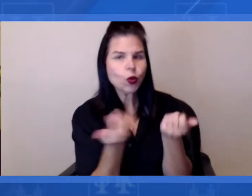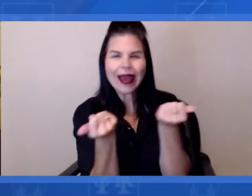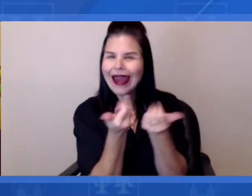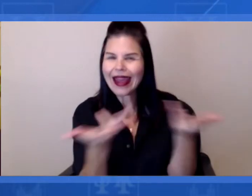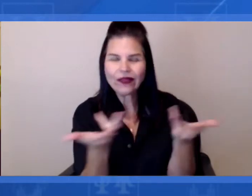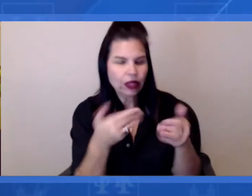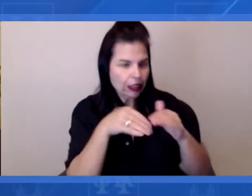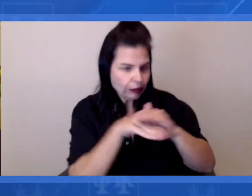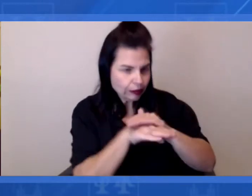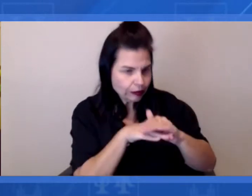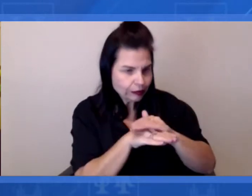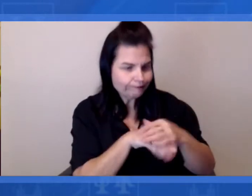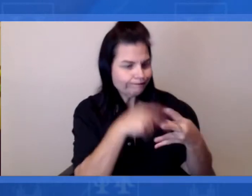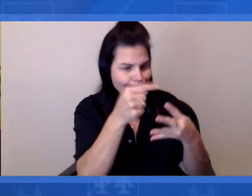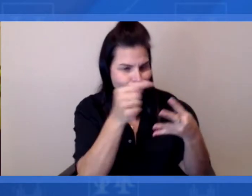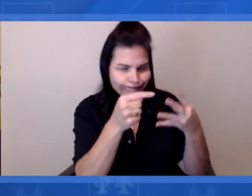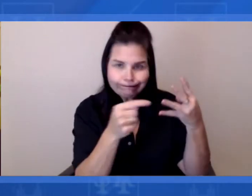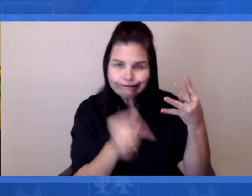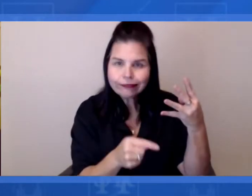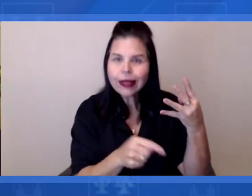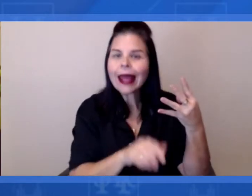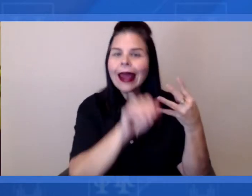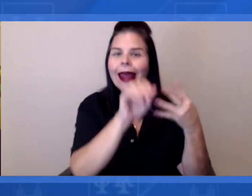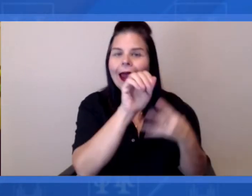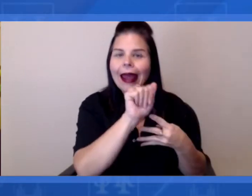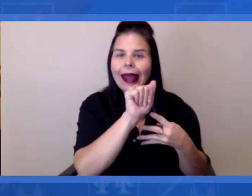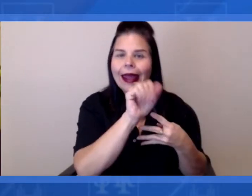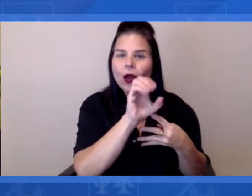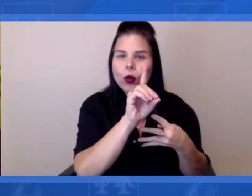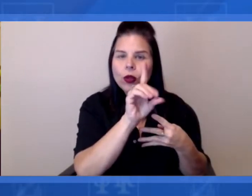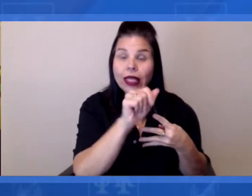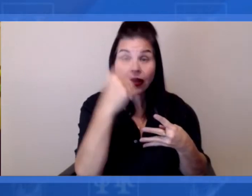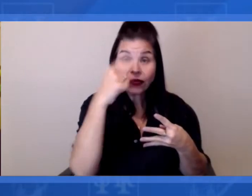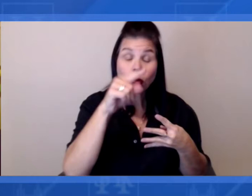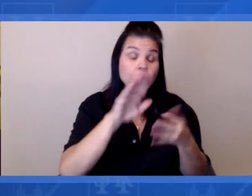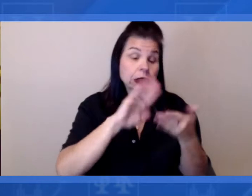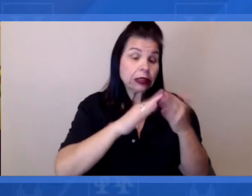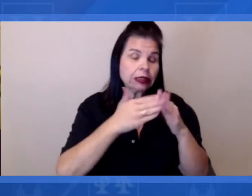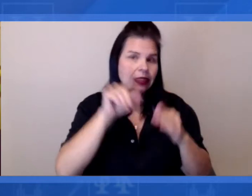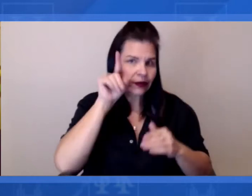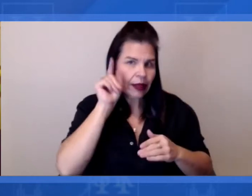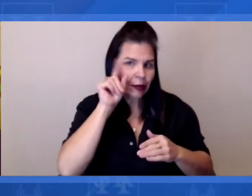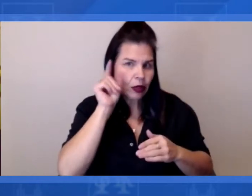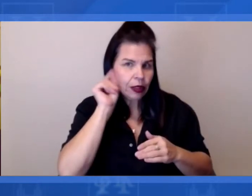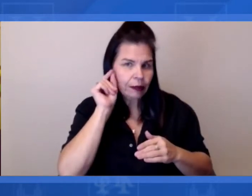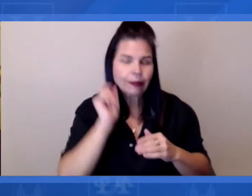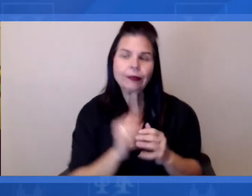and matters pertaining to the AODA for the City of Hamilton.